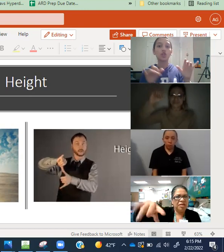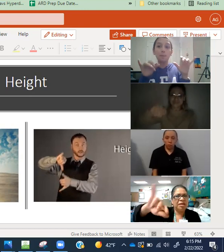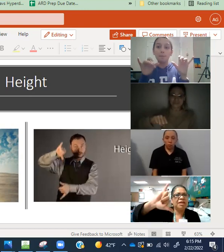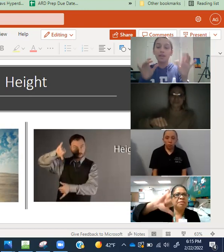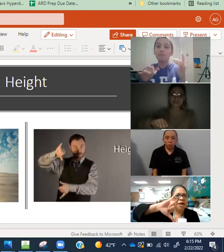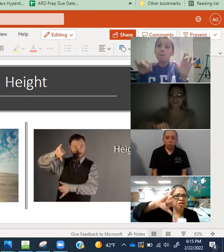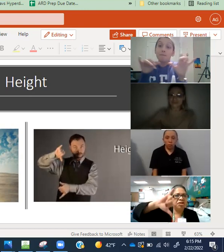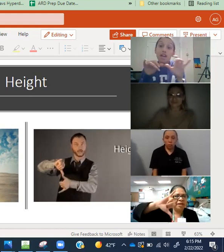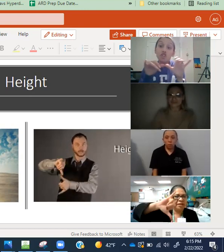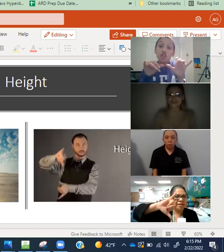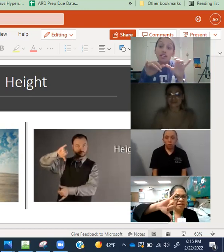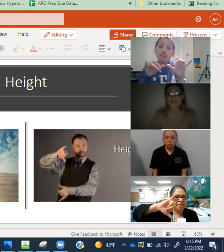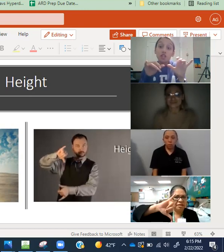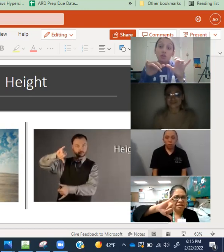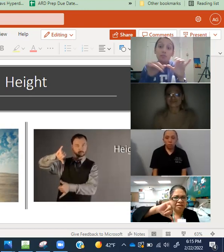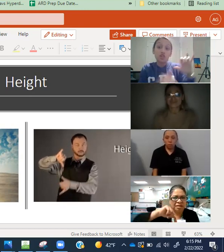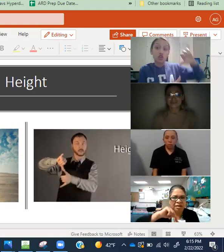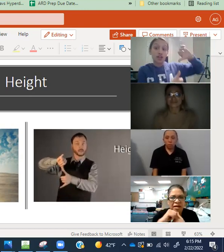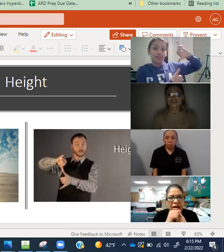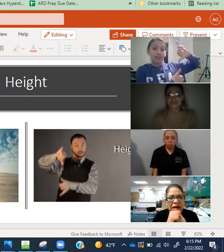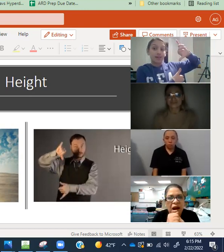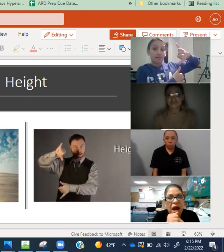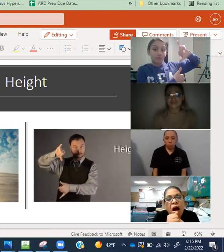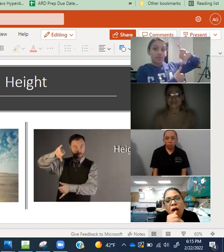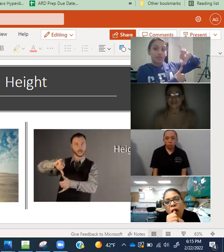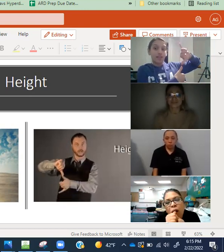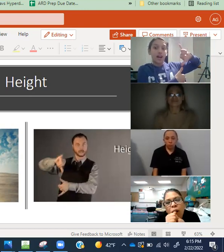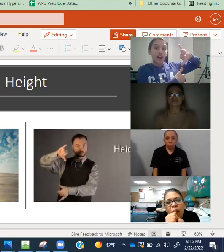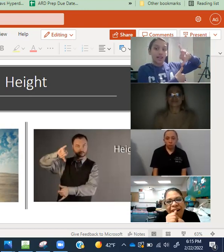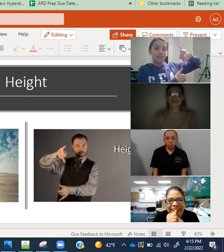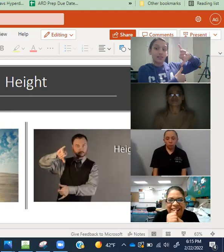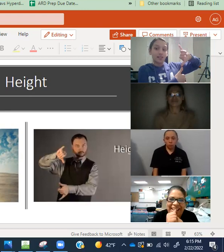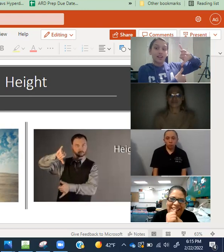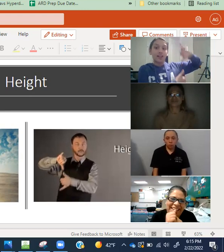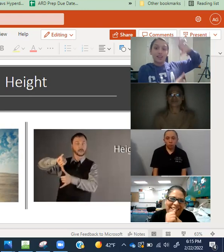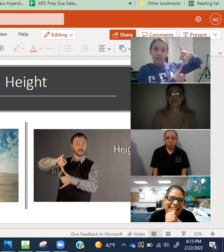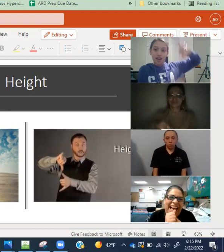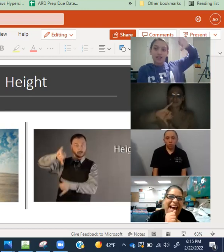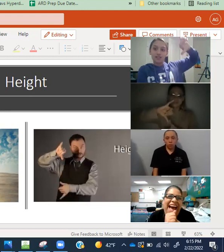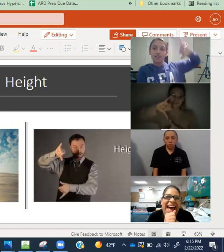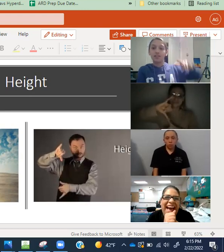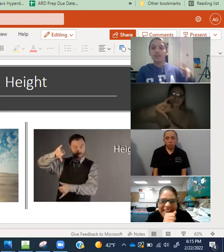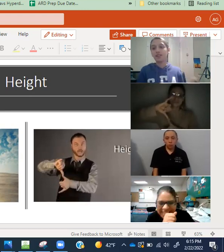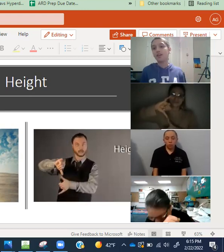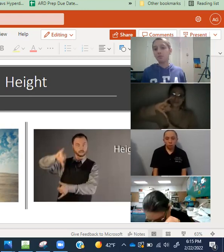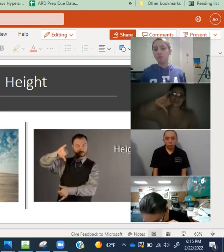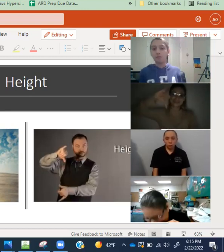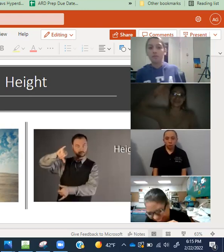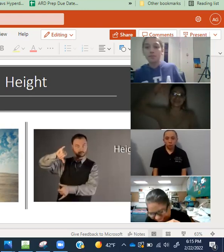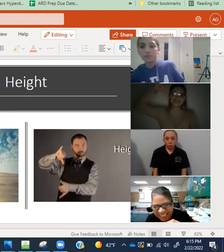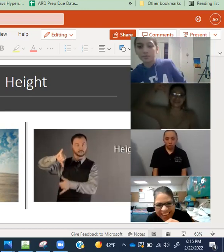like you're like Measurement. you're measuring the Oh, height, the height of it.